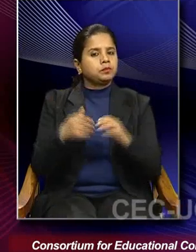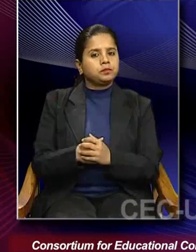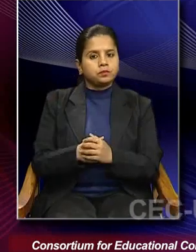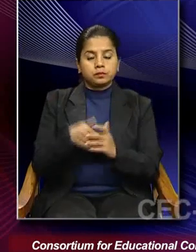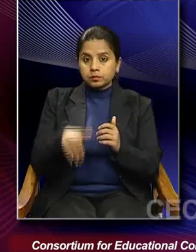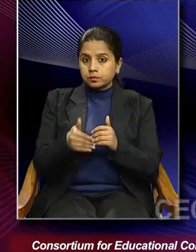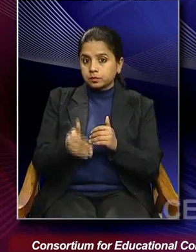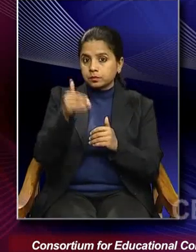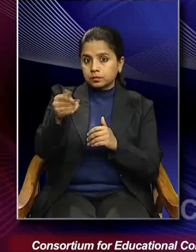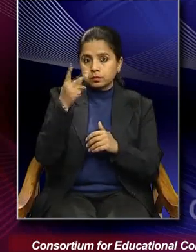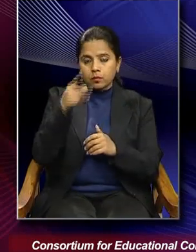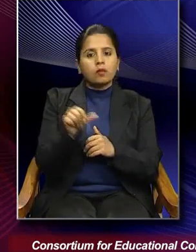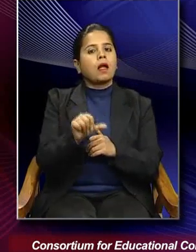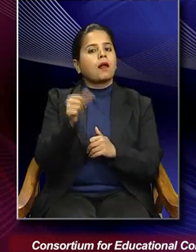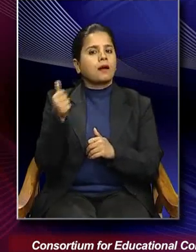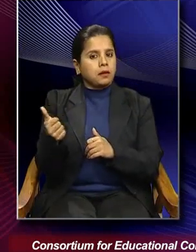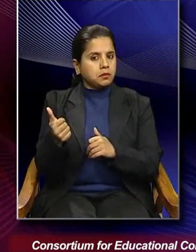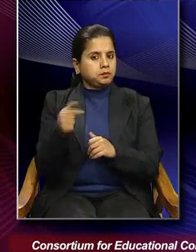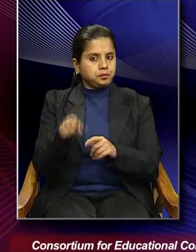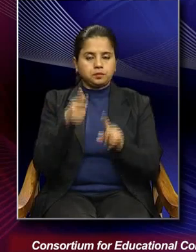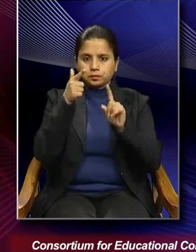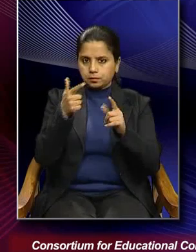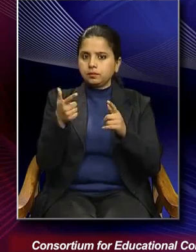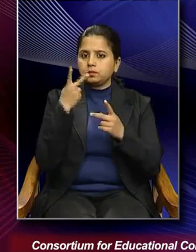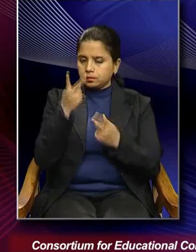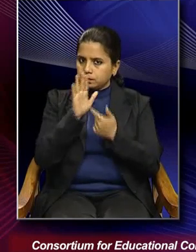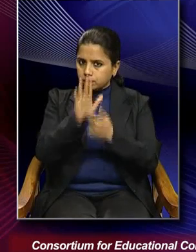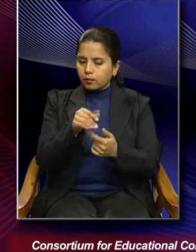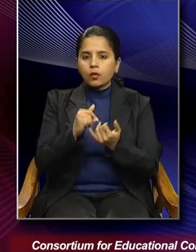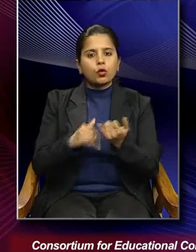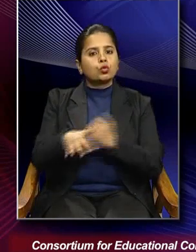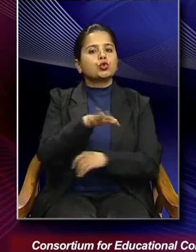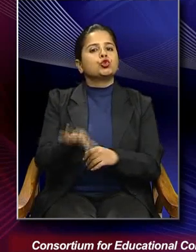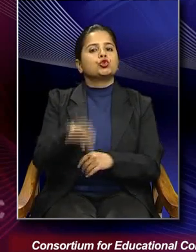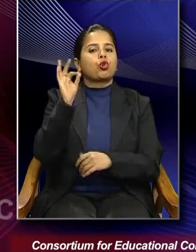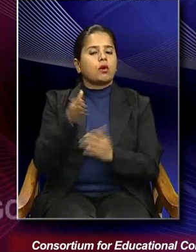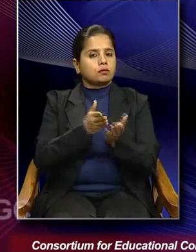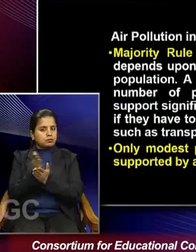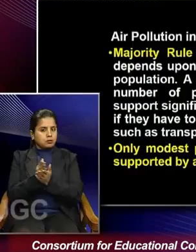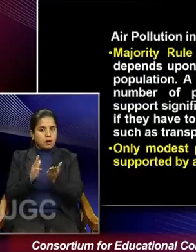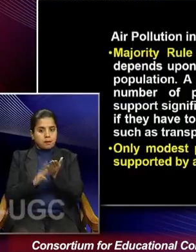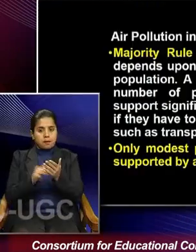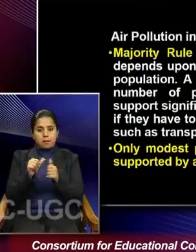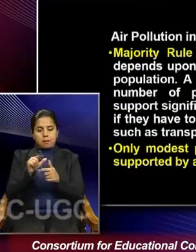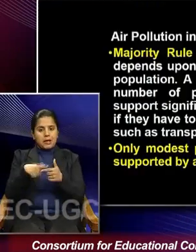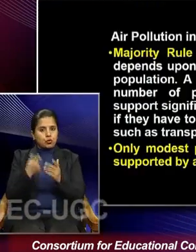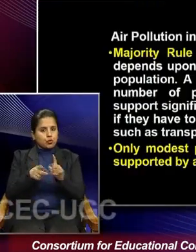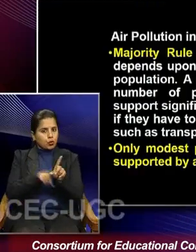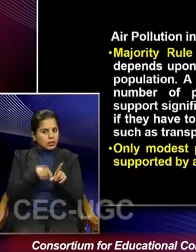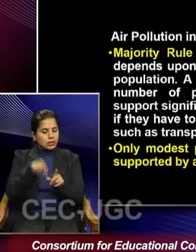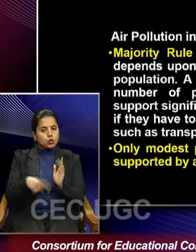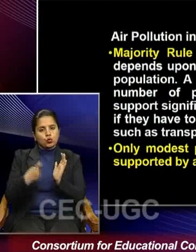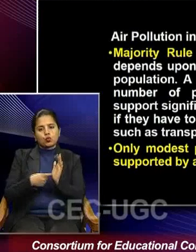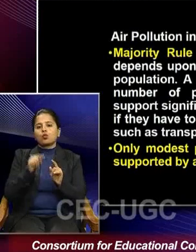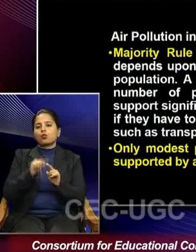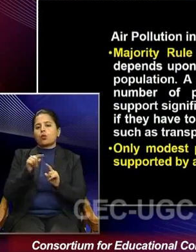Let's take another criteria or the social choice mechanism, which is majority rule voting. Let us